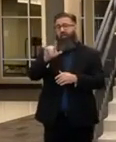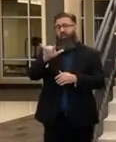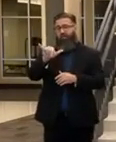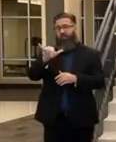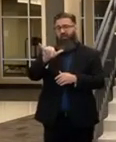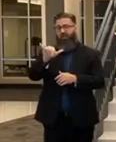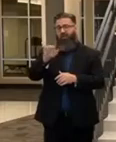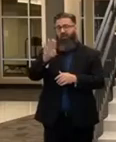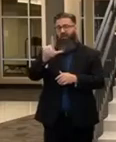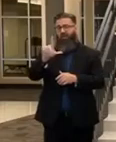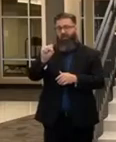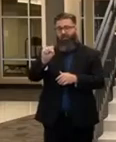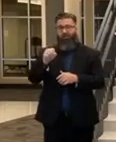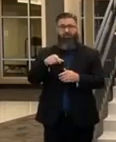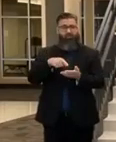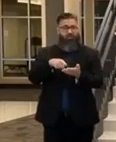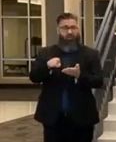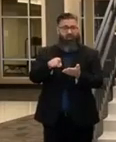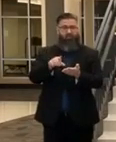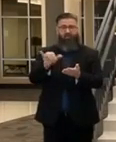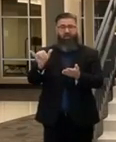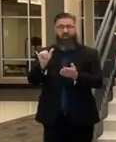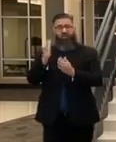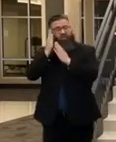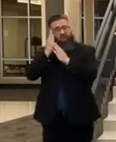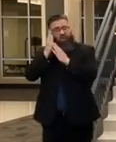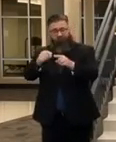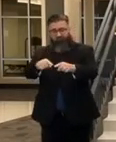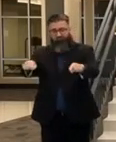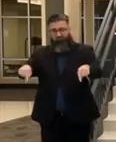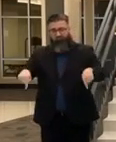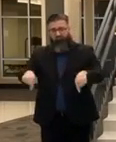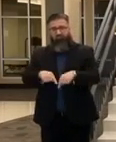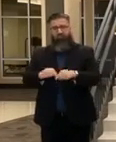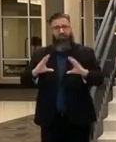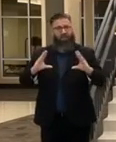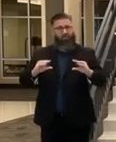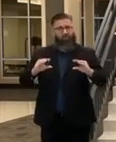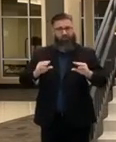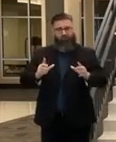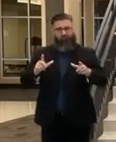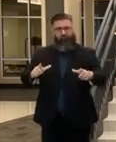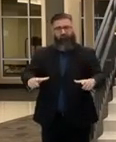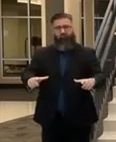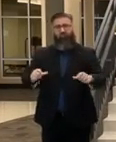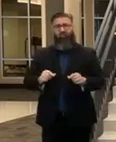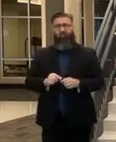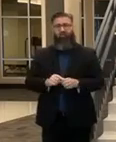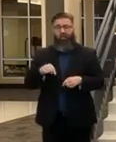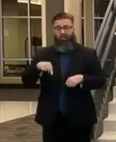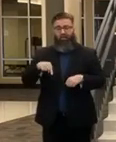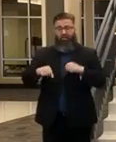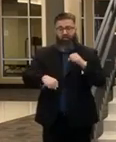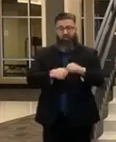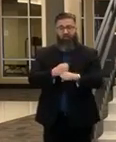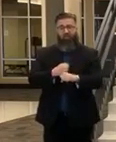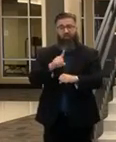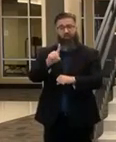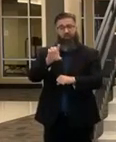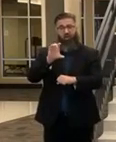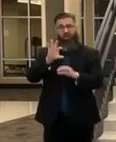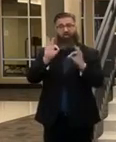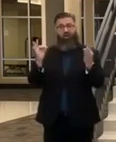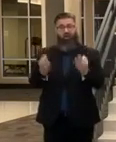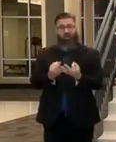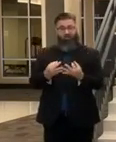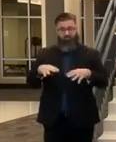get bedding and mattresses. This year, nearly 100 families were adopted. For the past